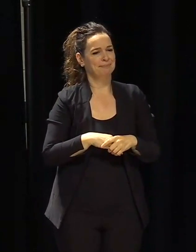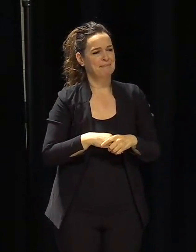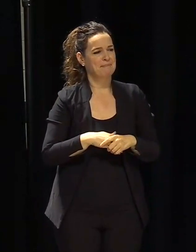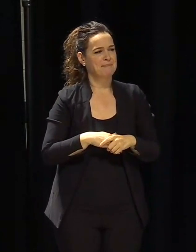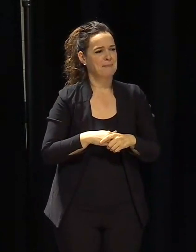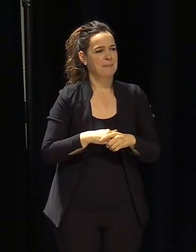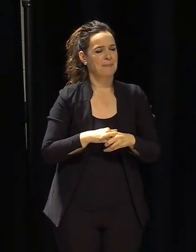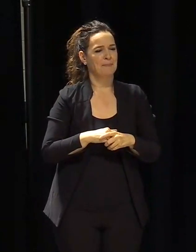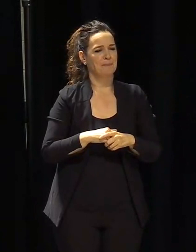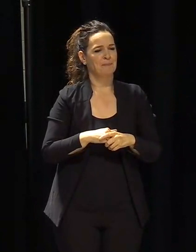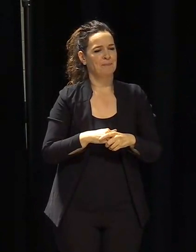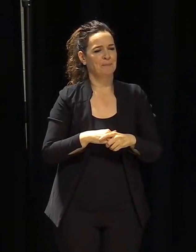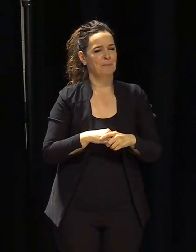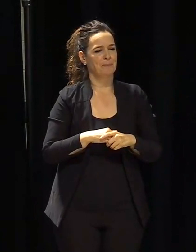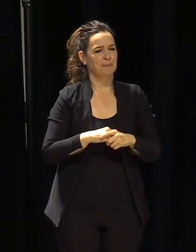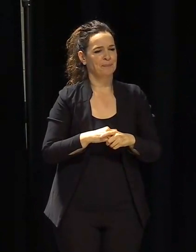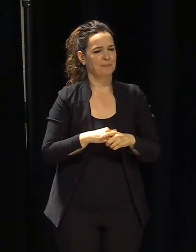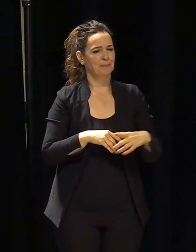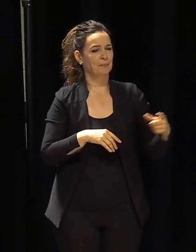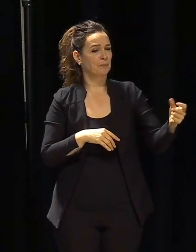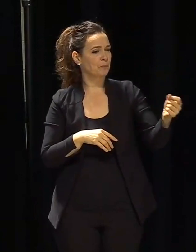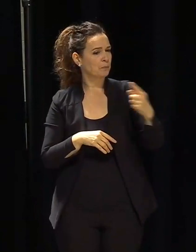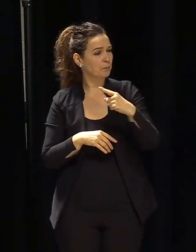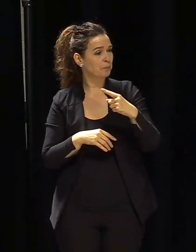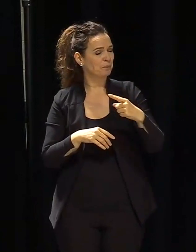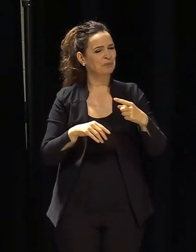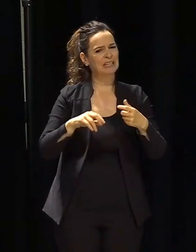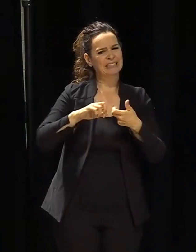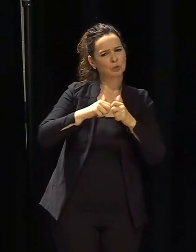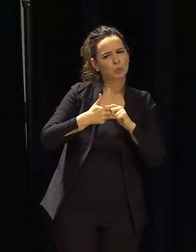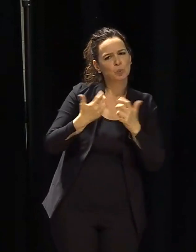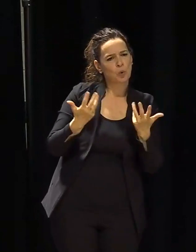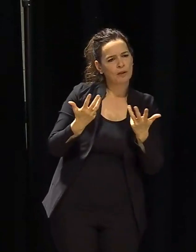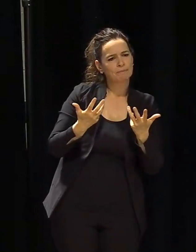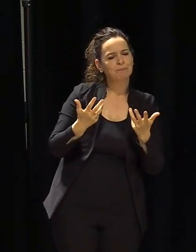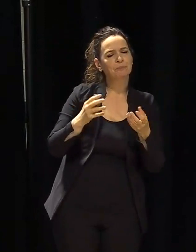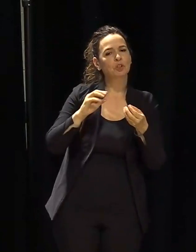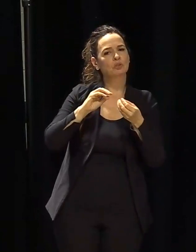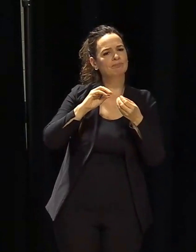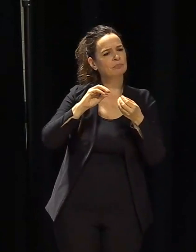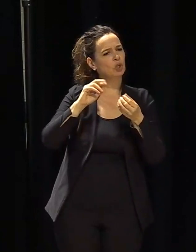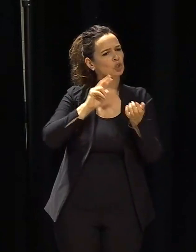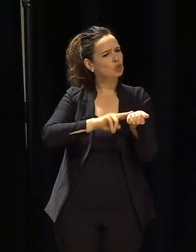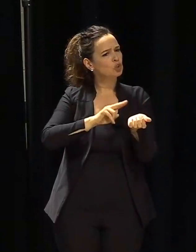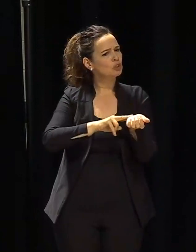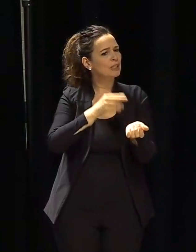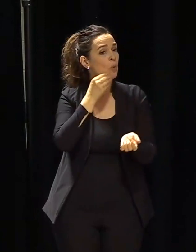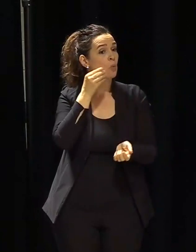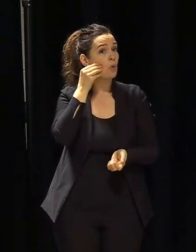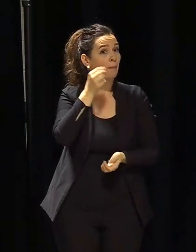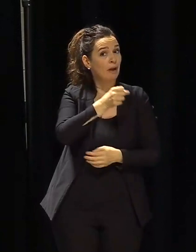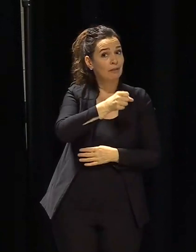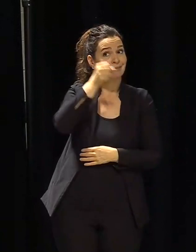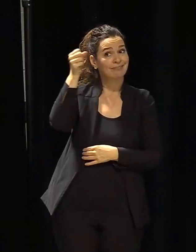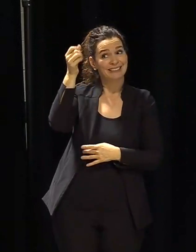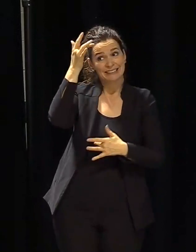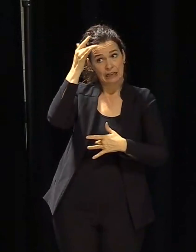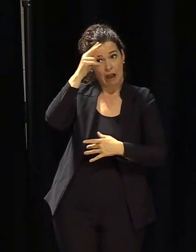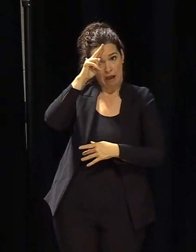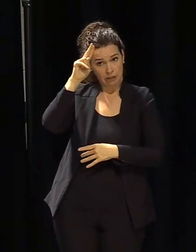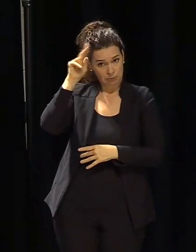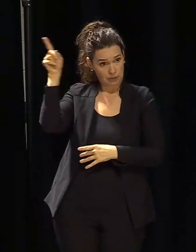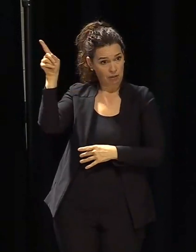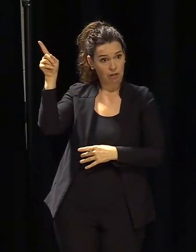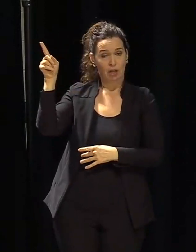nursing home residents who are now waiting in a hospital to go back to nursing homes, is that becoming kind of a forefront